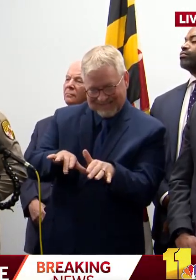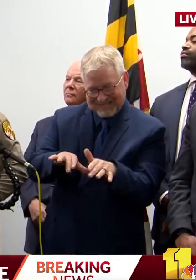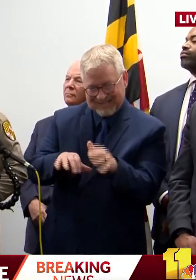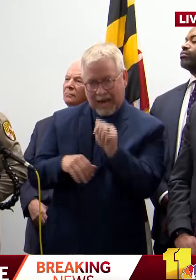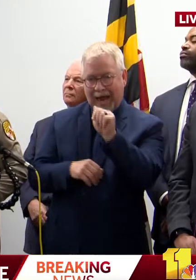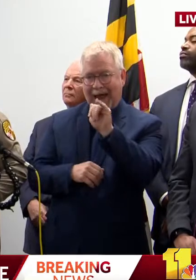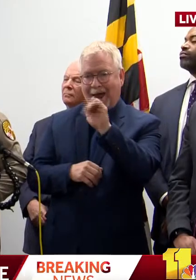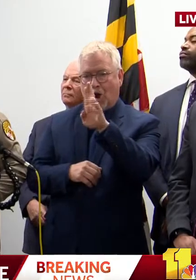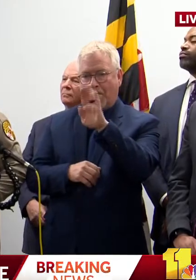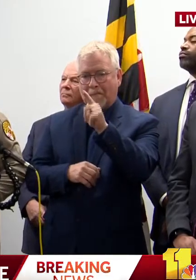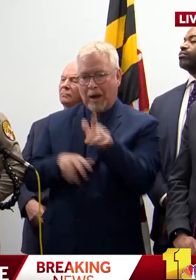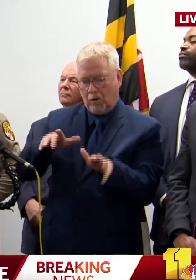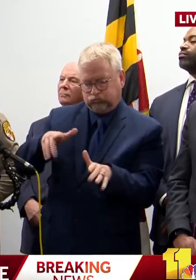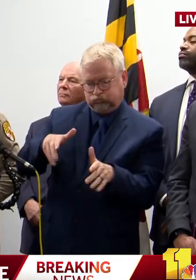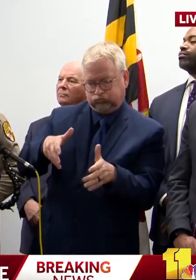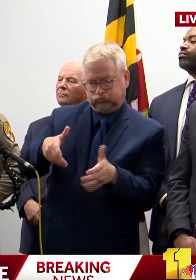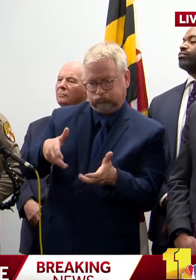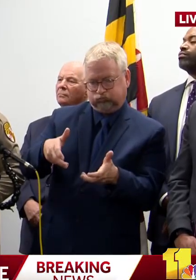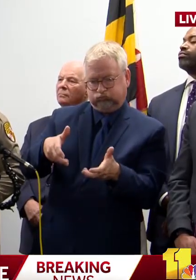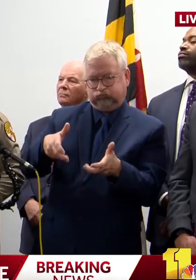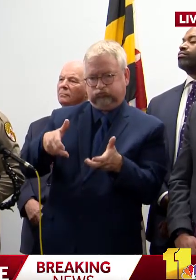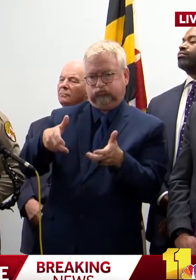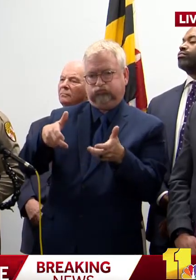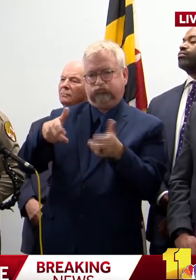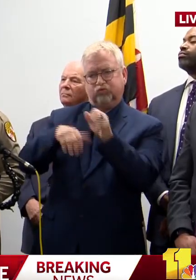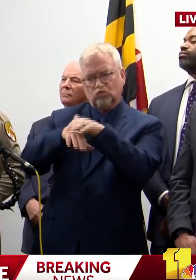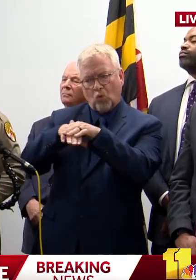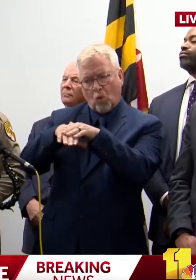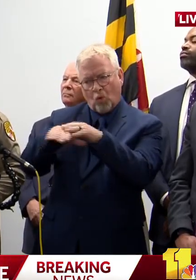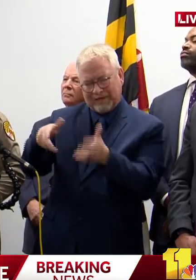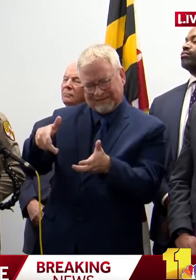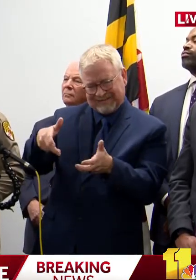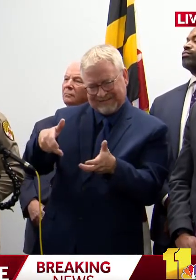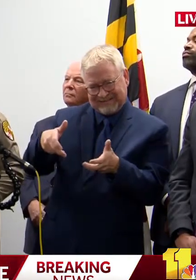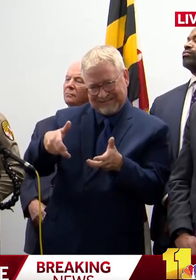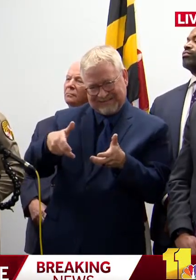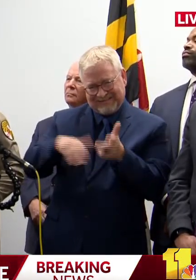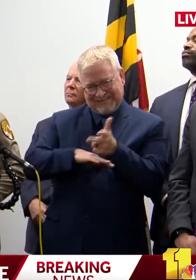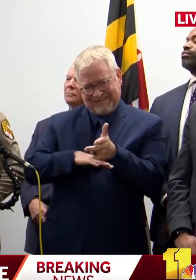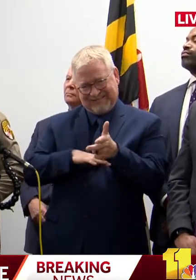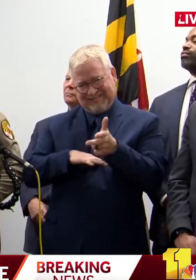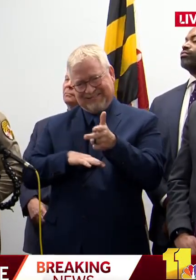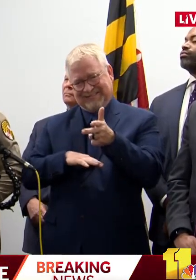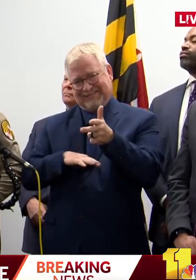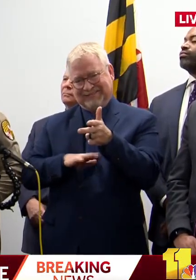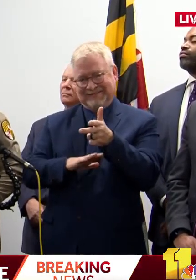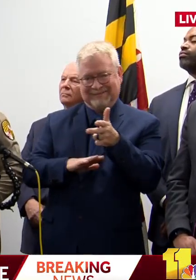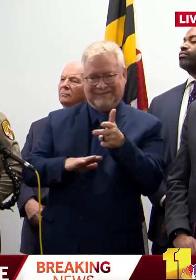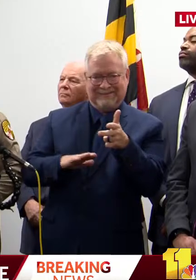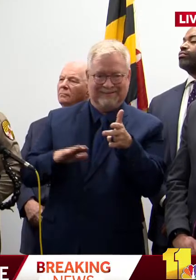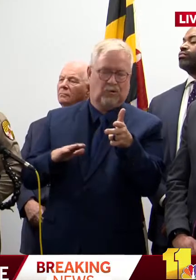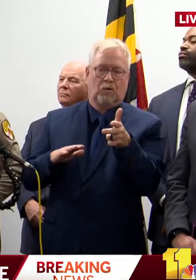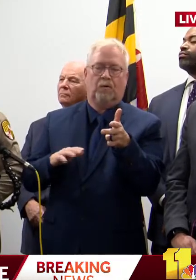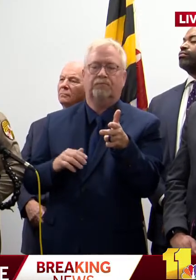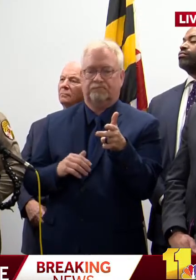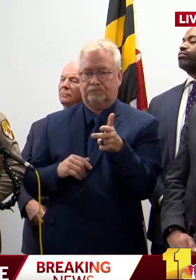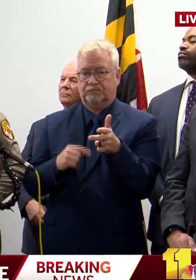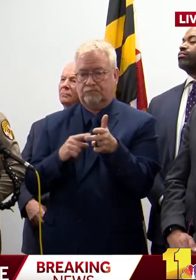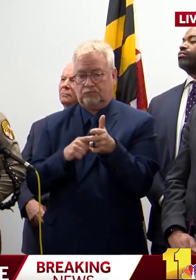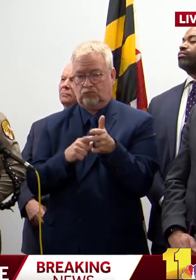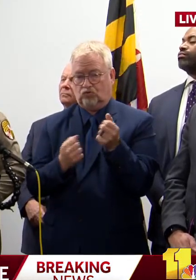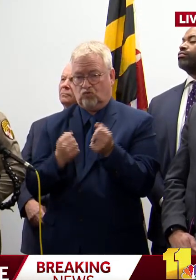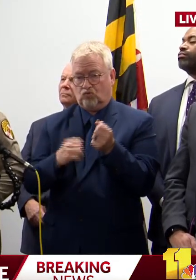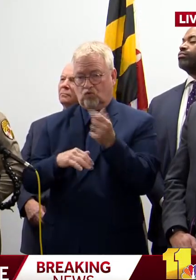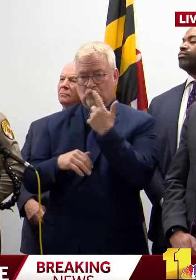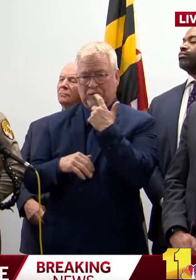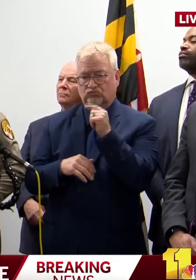around the vehicle. Then it was very slow traveling to tow that vehicle to the shoreline. At some point, they realized that the water's depth would not support